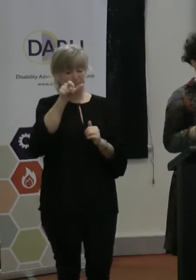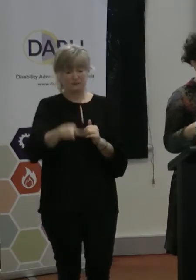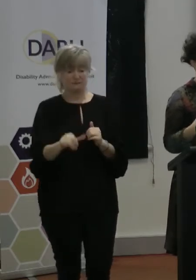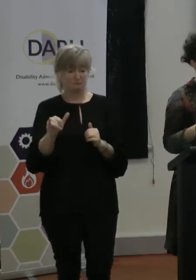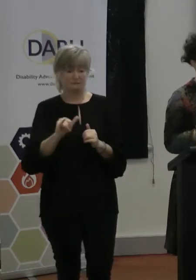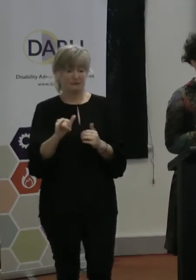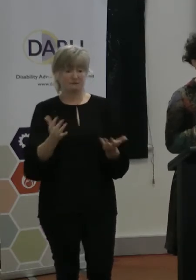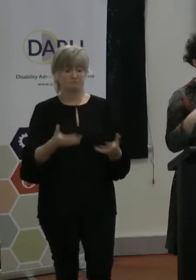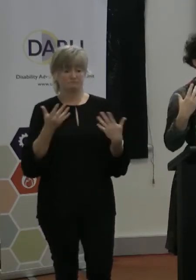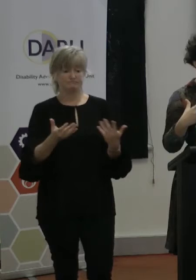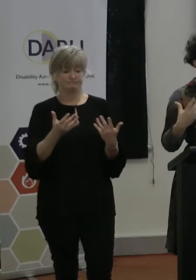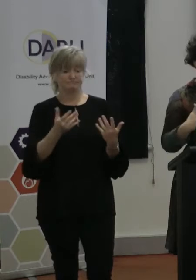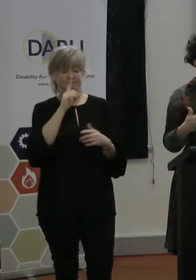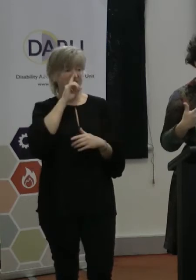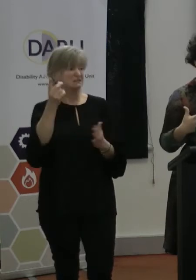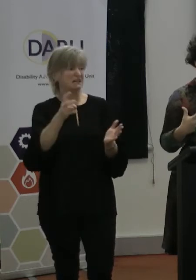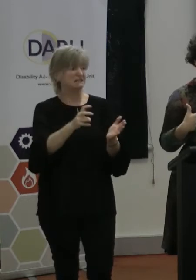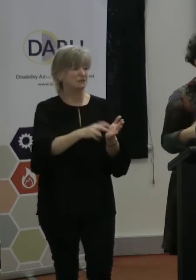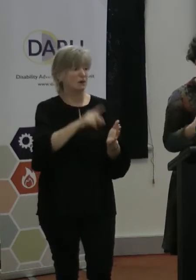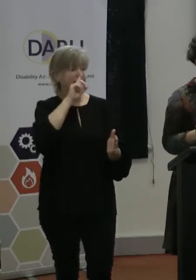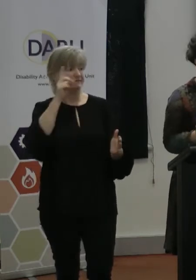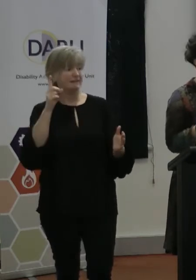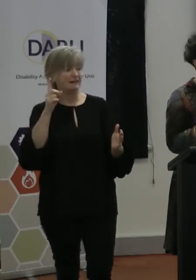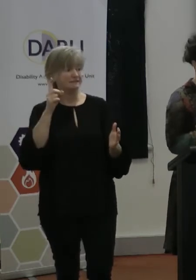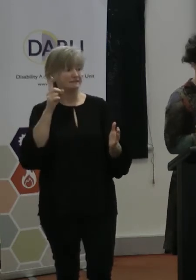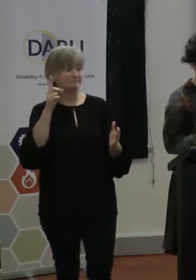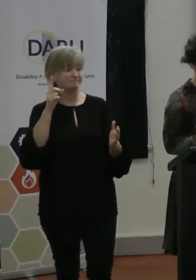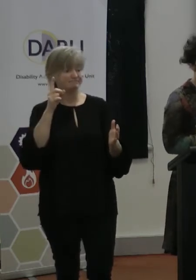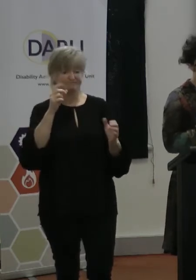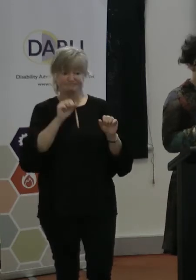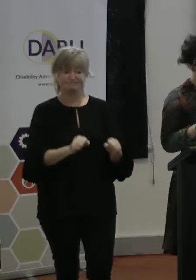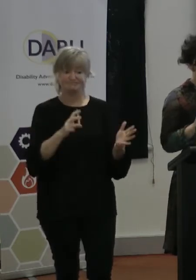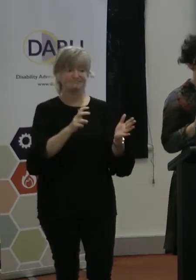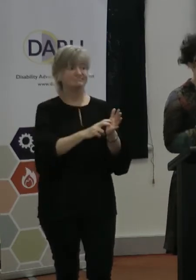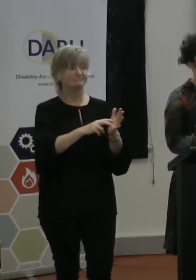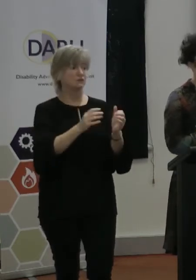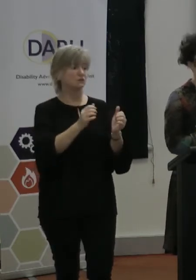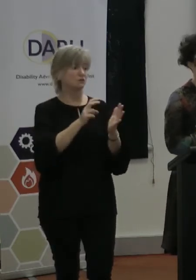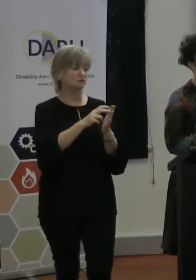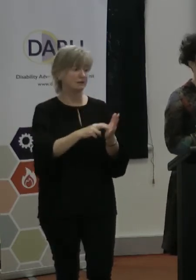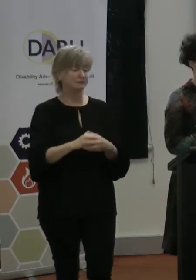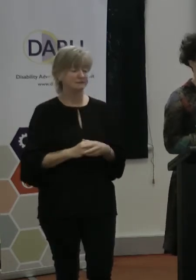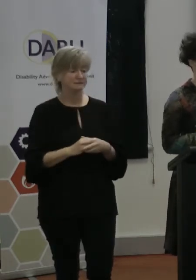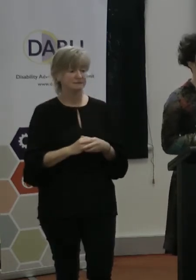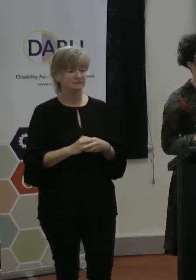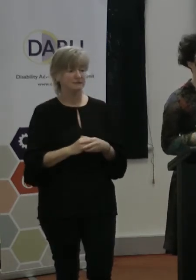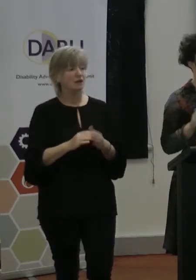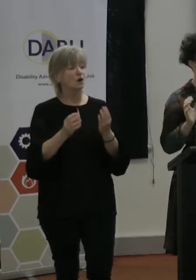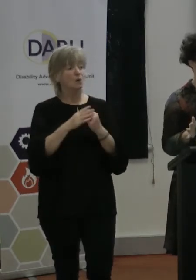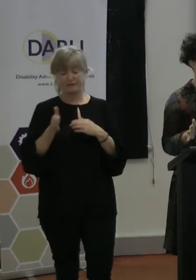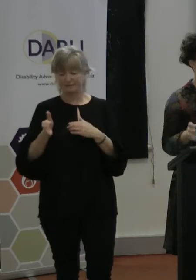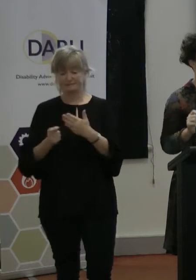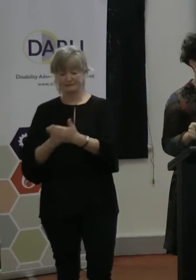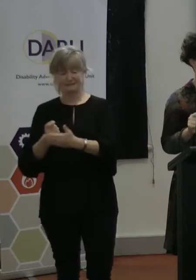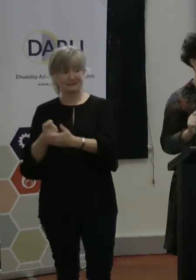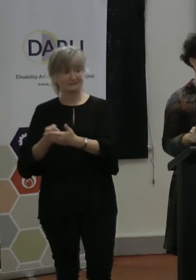be cognitively able to enter into a contract. So that's the reason for that. With a tenancy agreement, the provider and